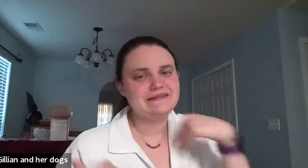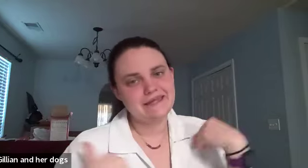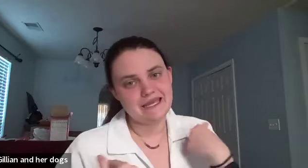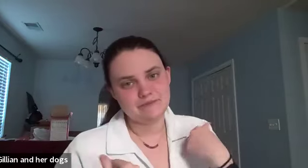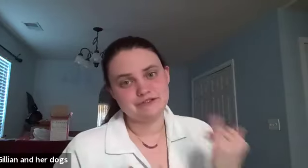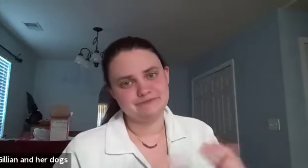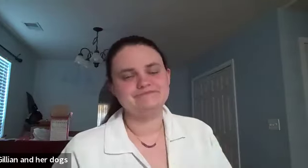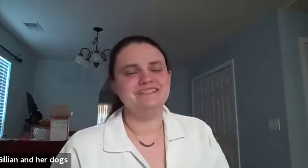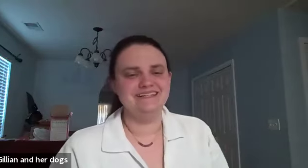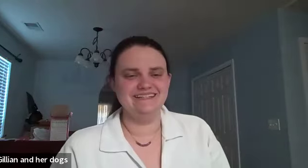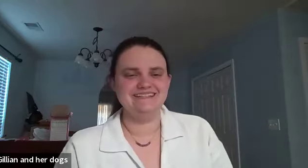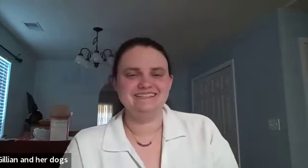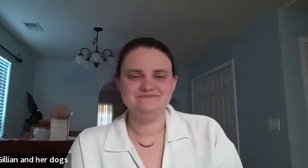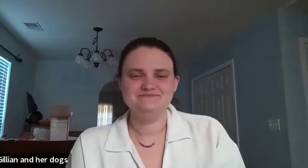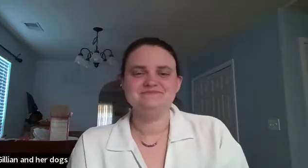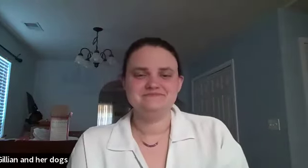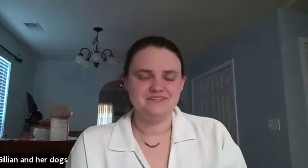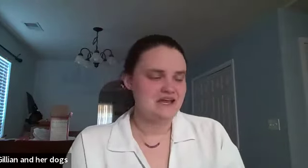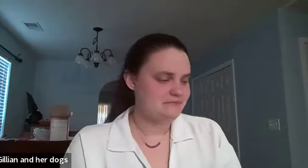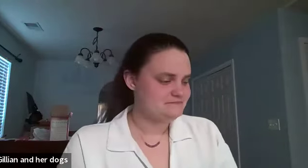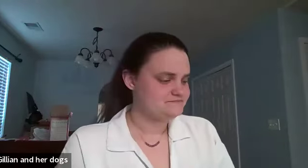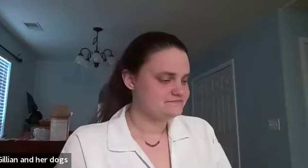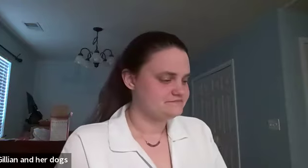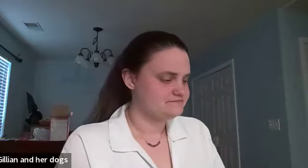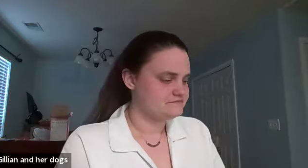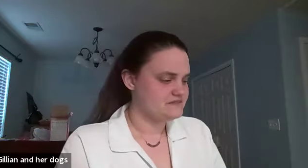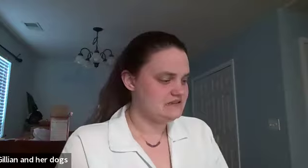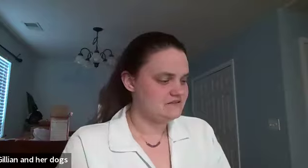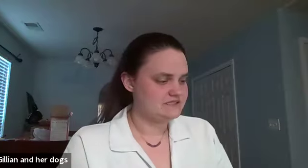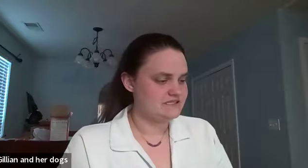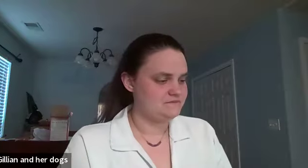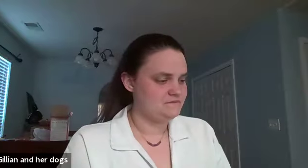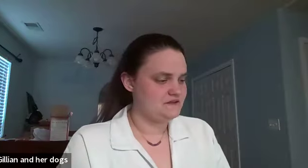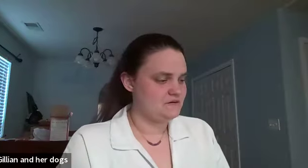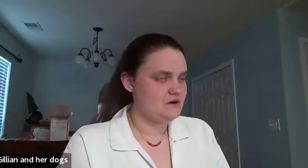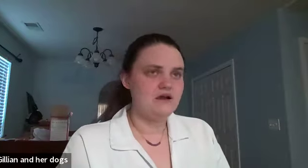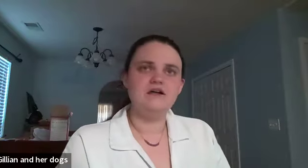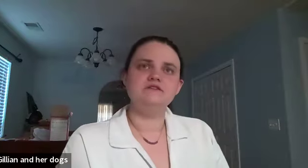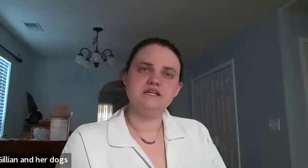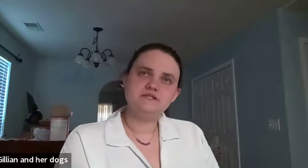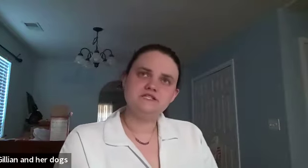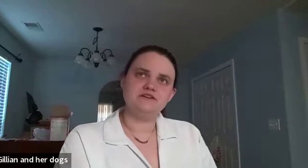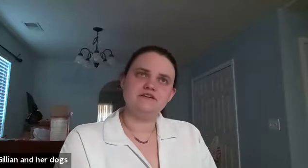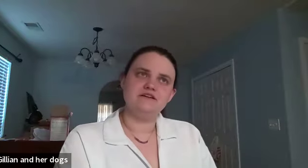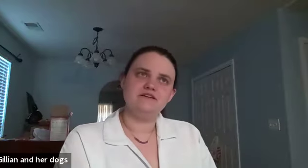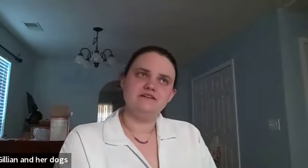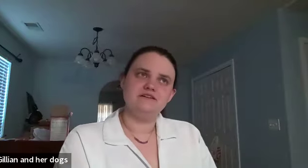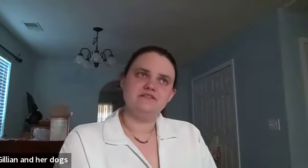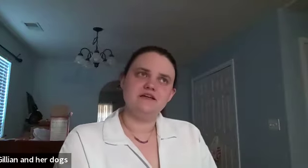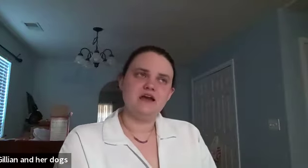turkey, the animal too. Okay. Let's see. What other sandwiches are there that